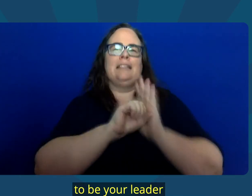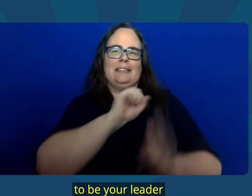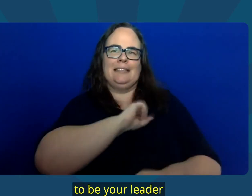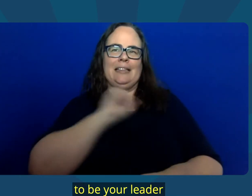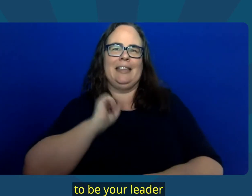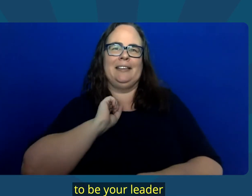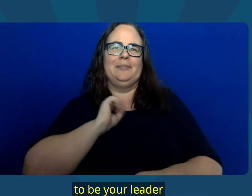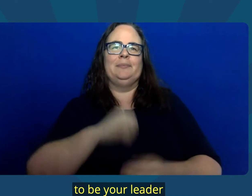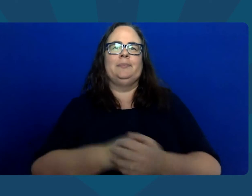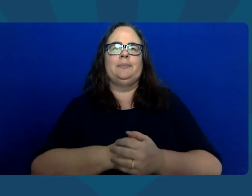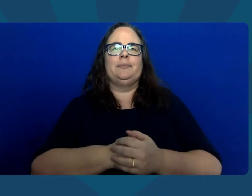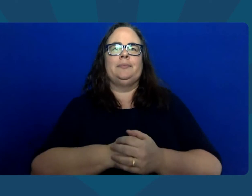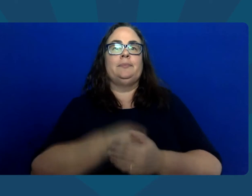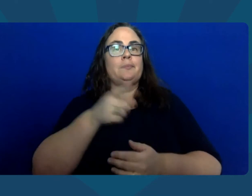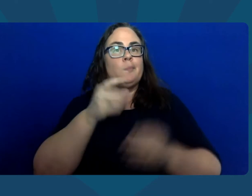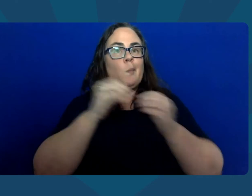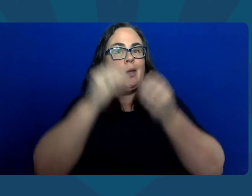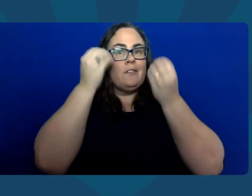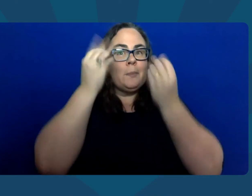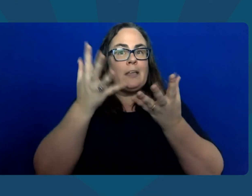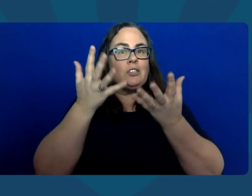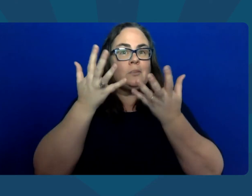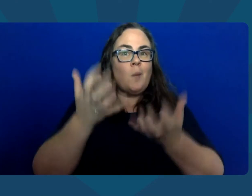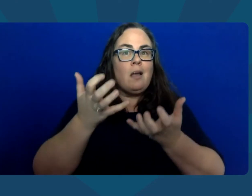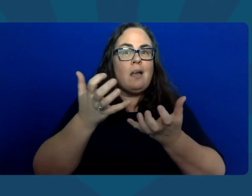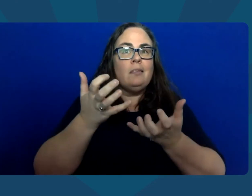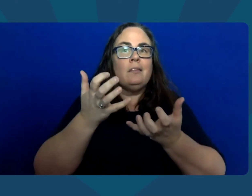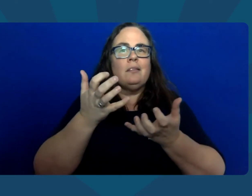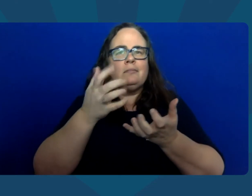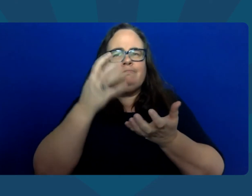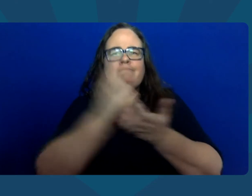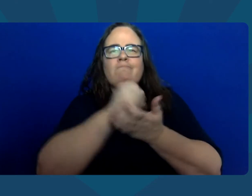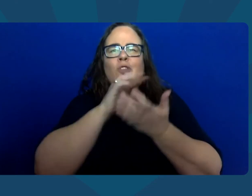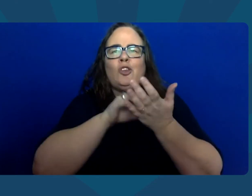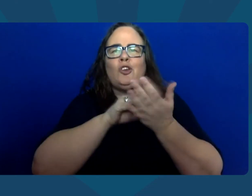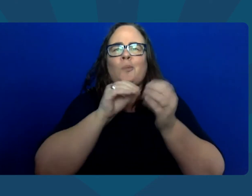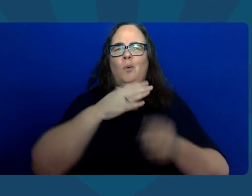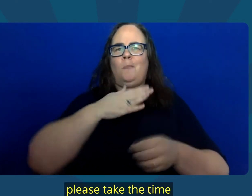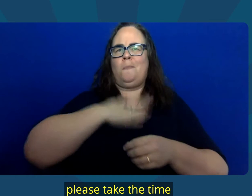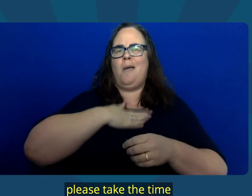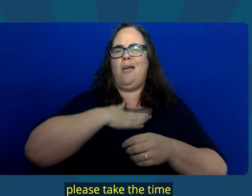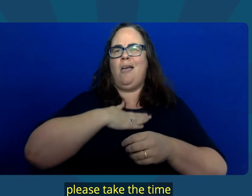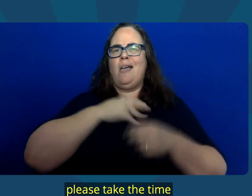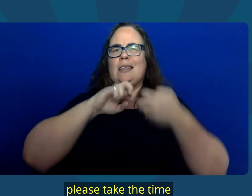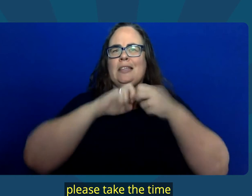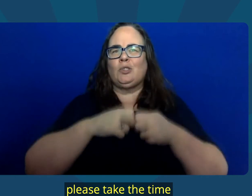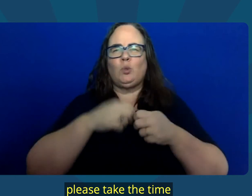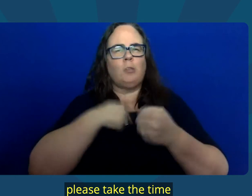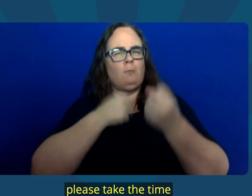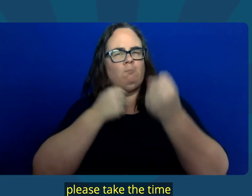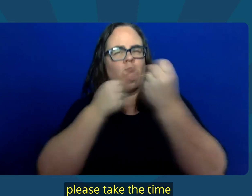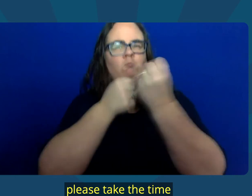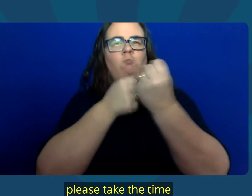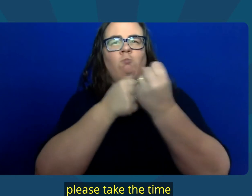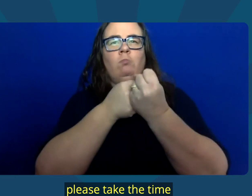shared progressive values in the State Senate. If you'd like more information, please take the time to